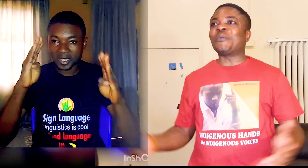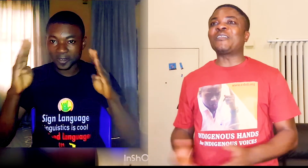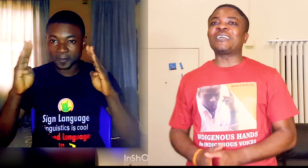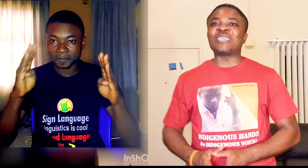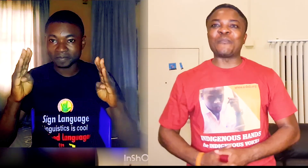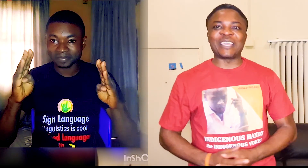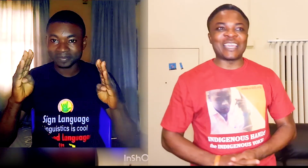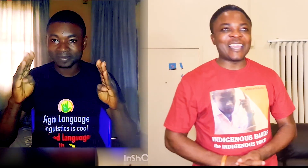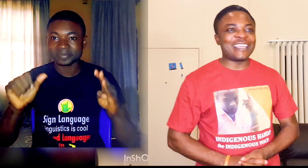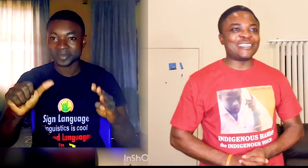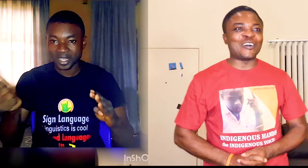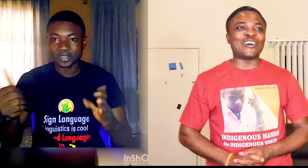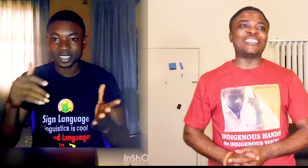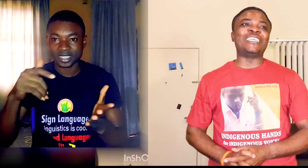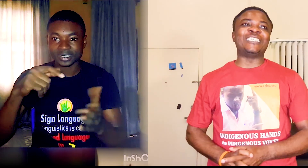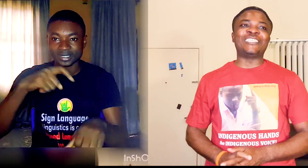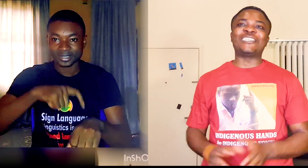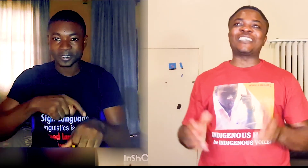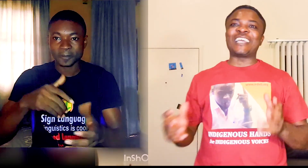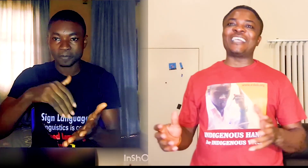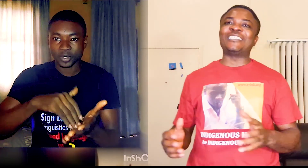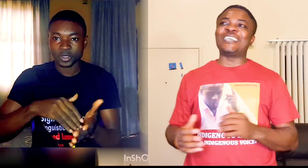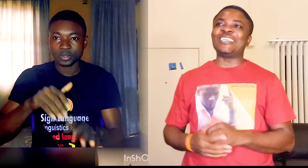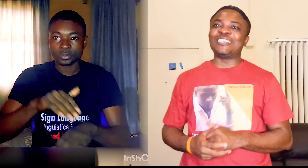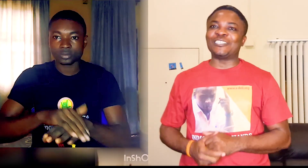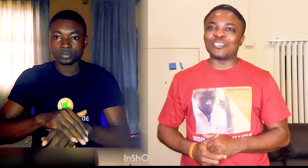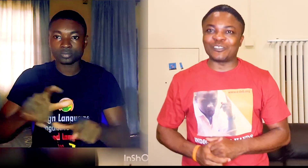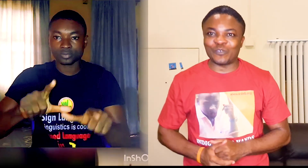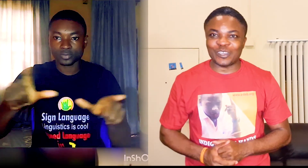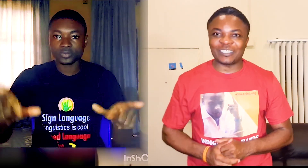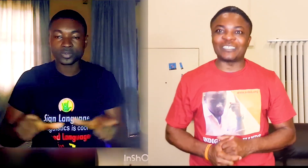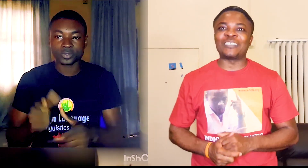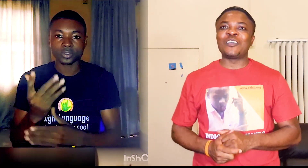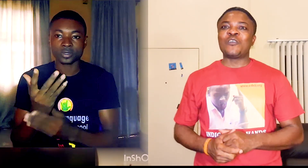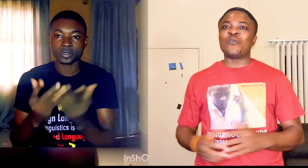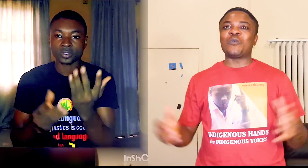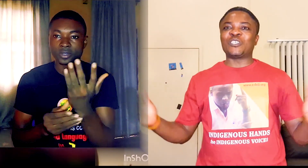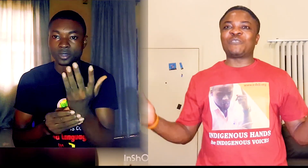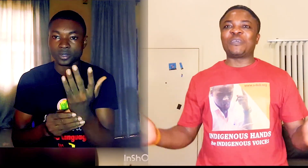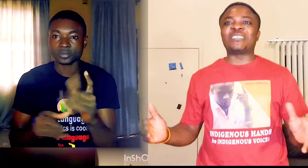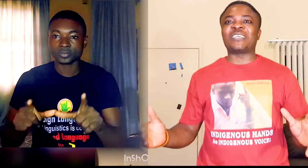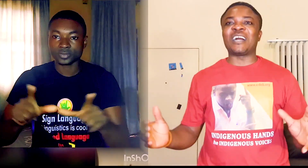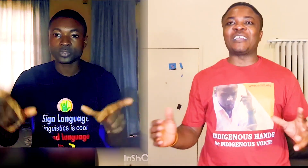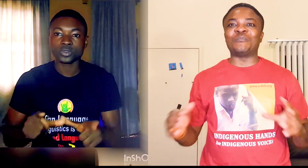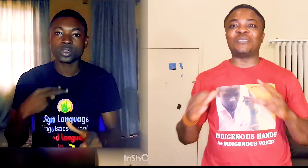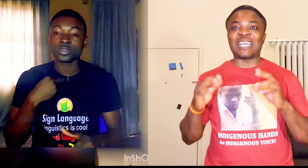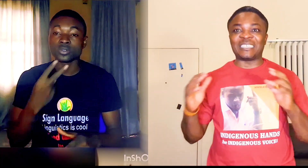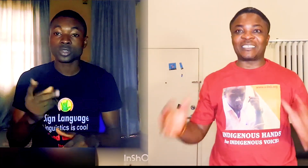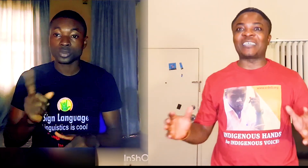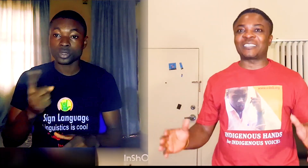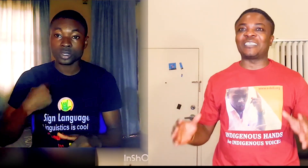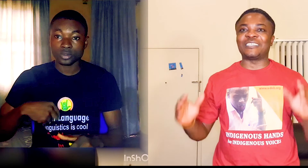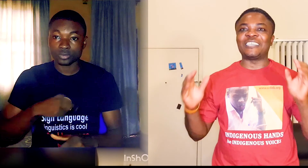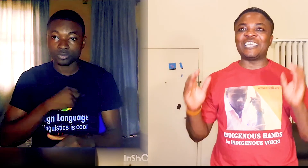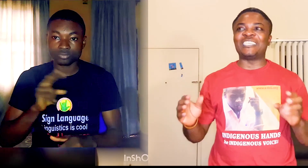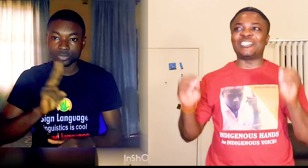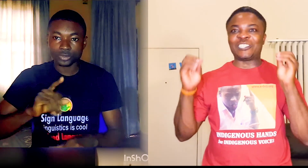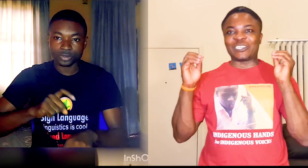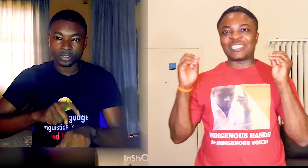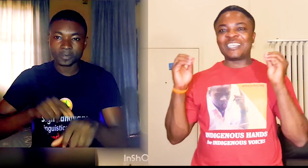Hello, it's about that time again on Indigenous Hands, the Indigenous Voices, where we spend time